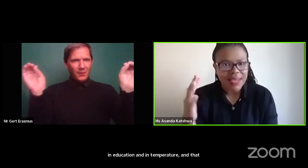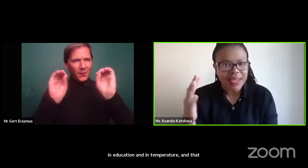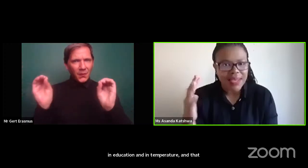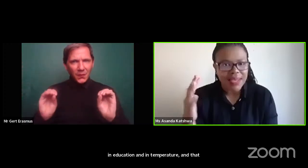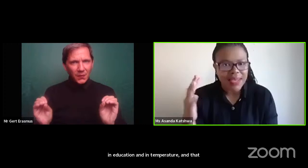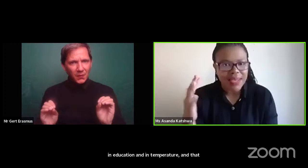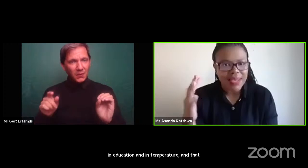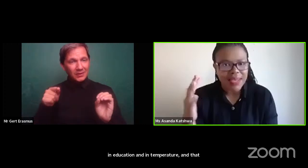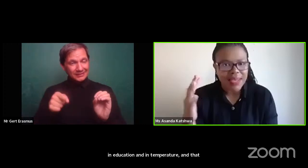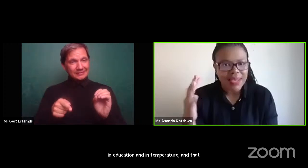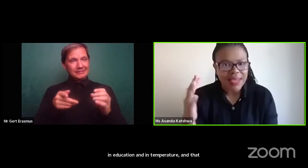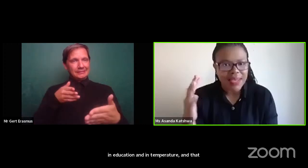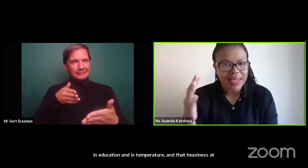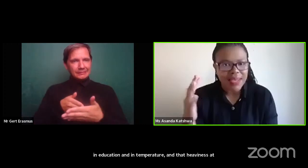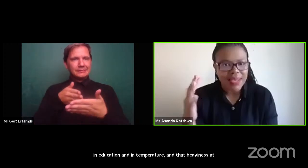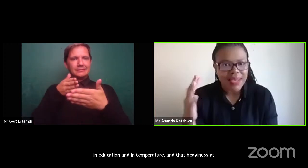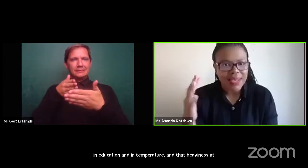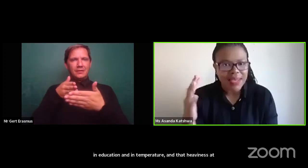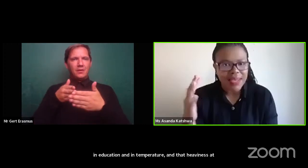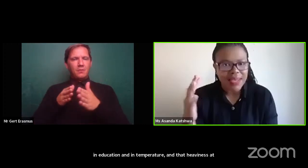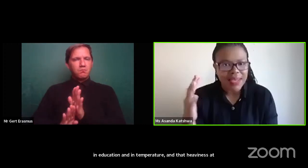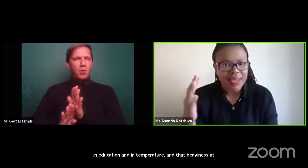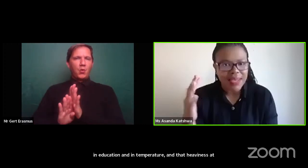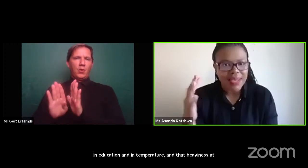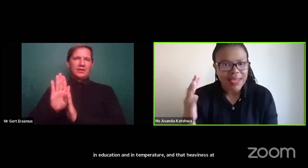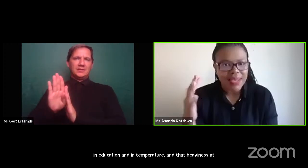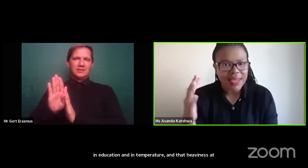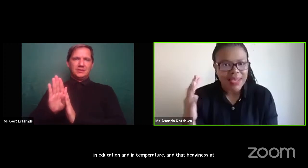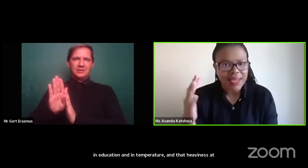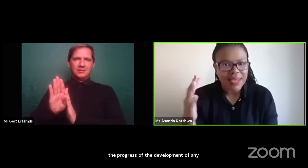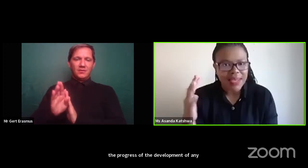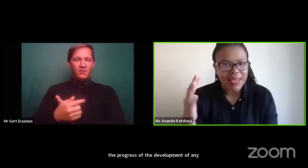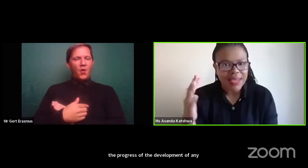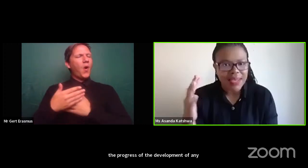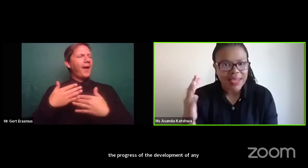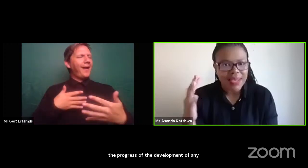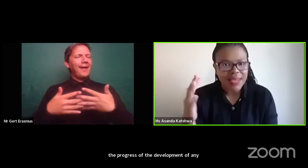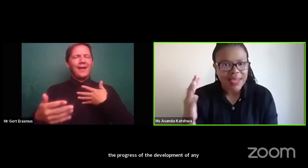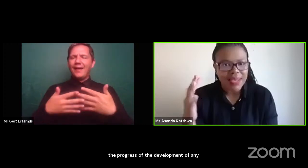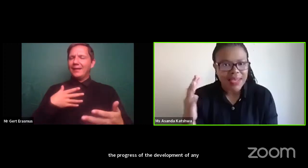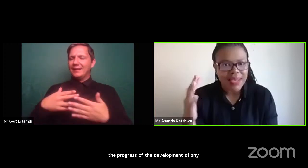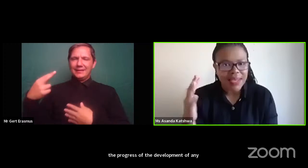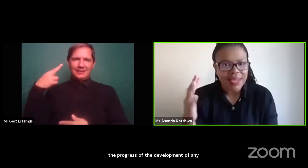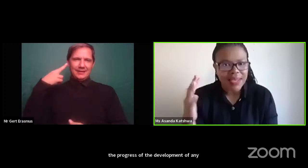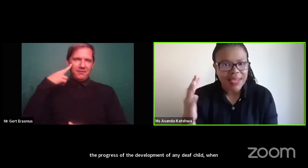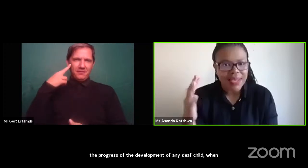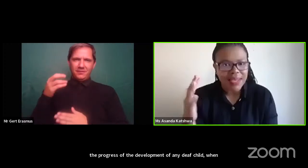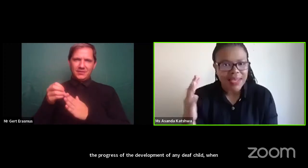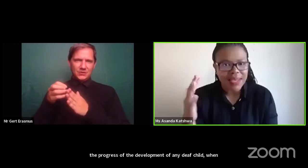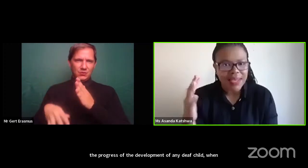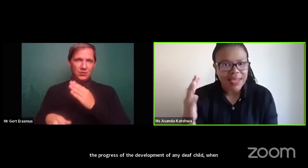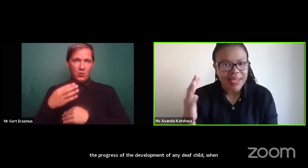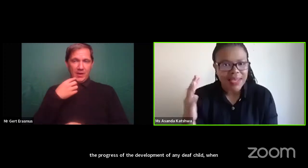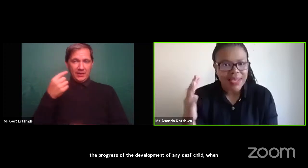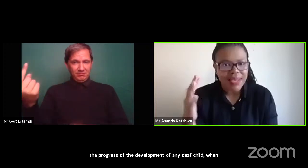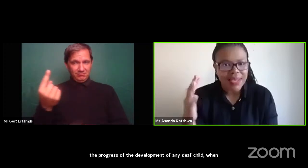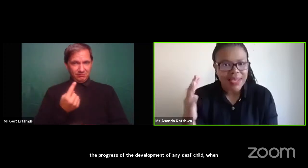hinders the progress or the development of any deaf child when they access institutions of higher